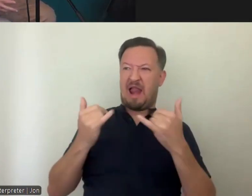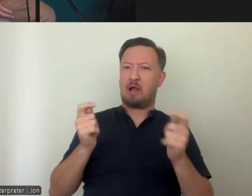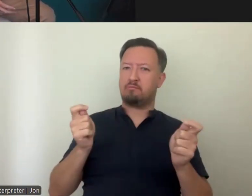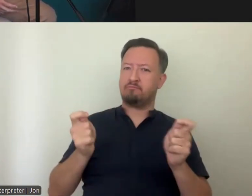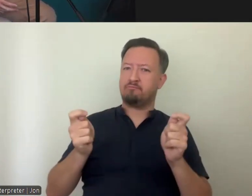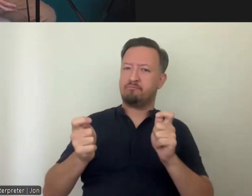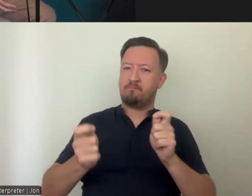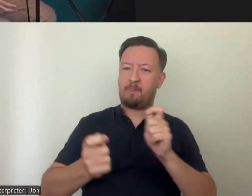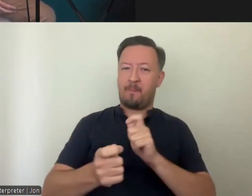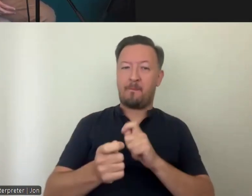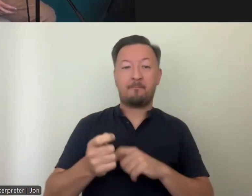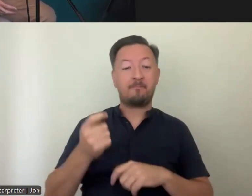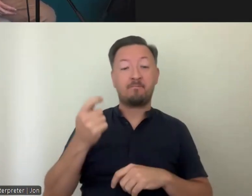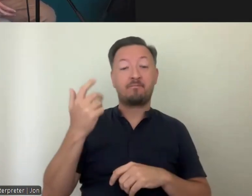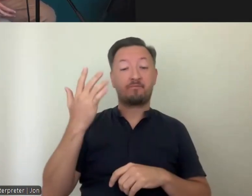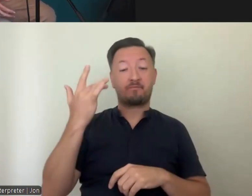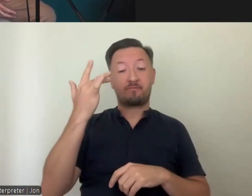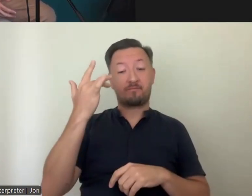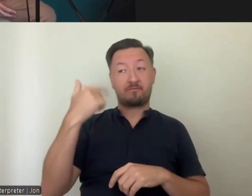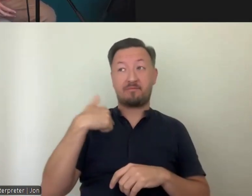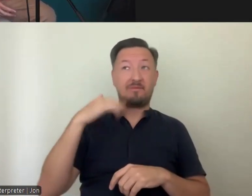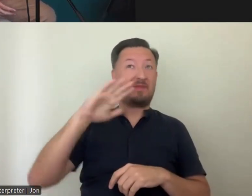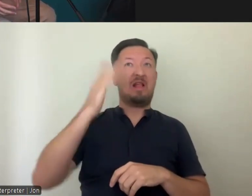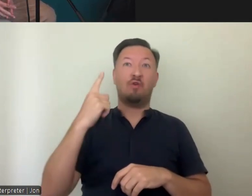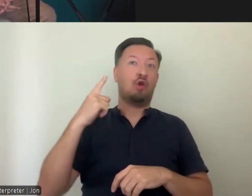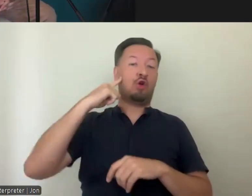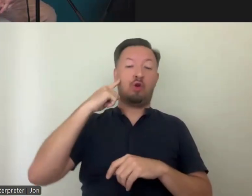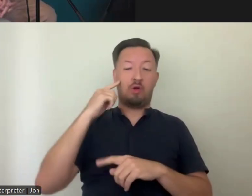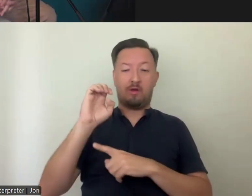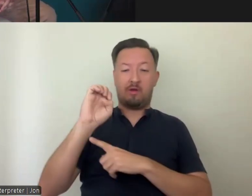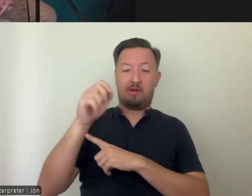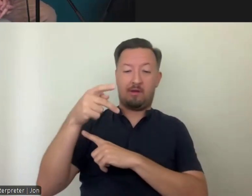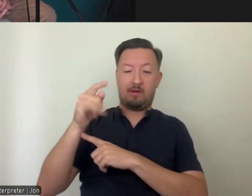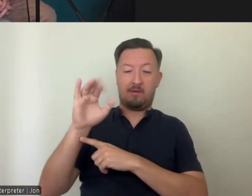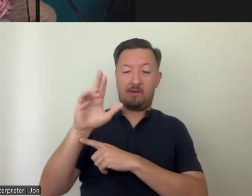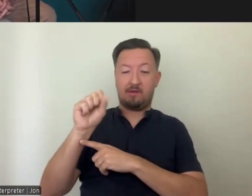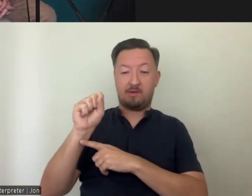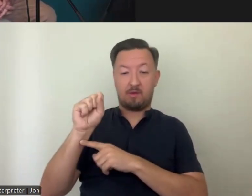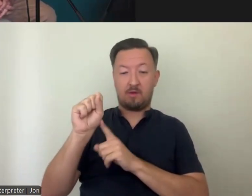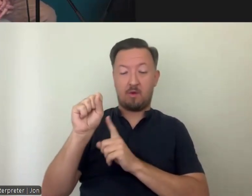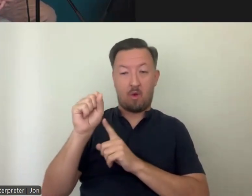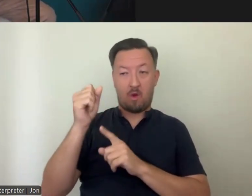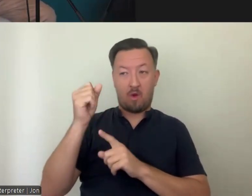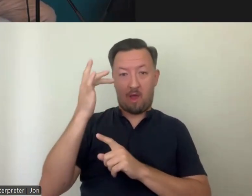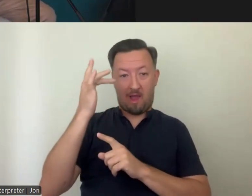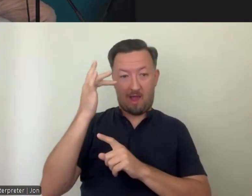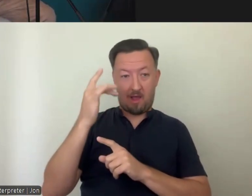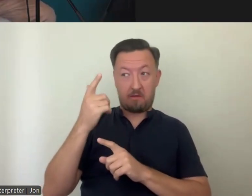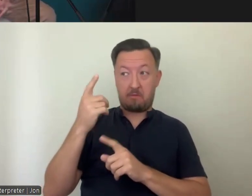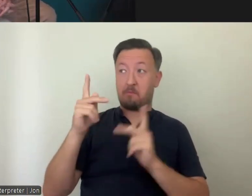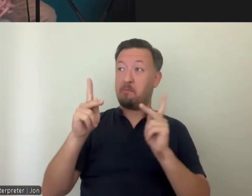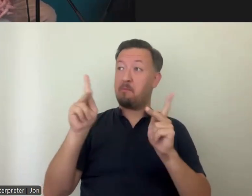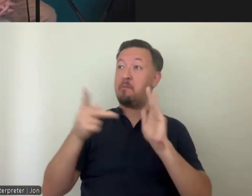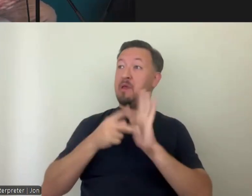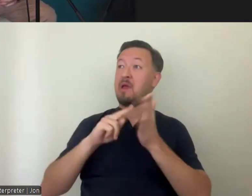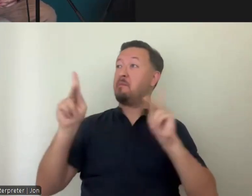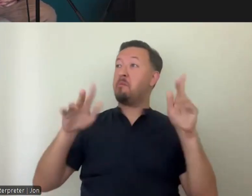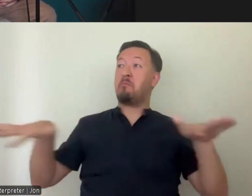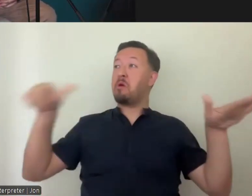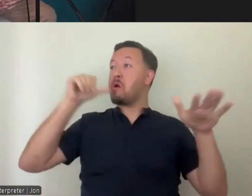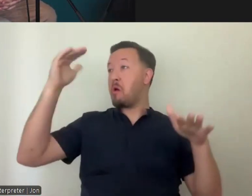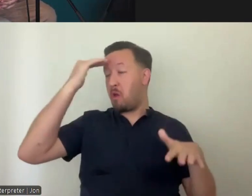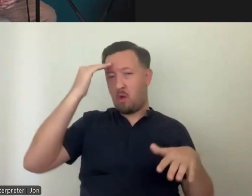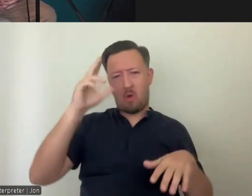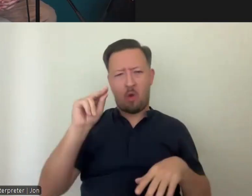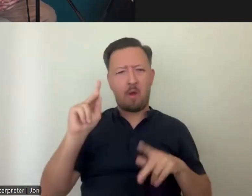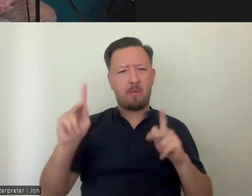the reason I never heard about Epictetus until I got into Stoicism is not because he was unknown. He was actually a household name